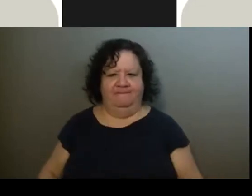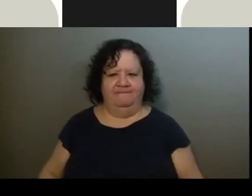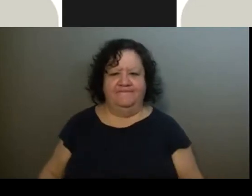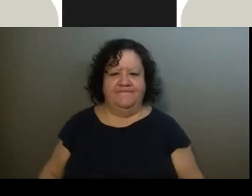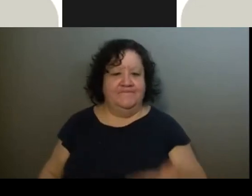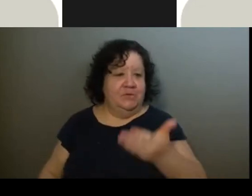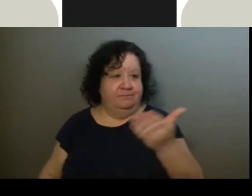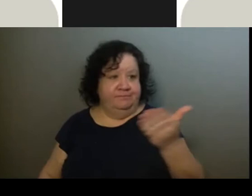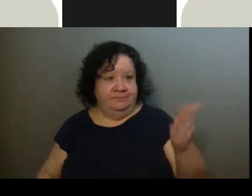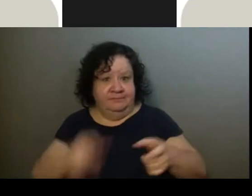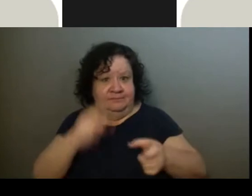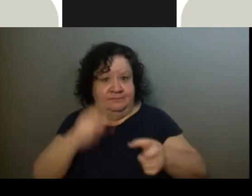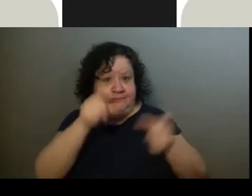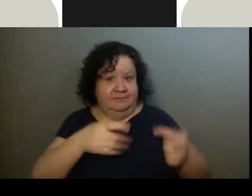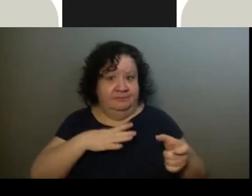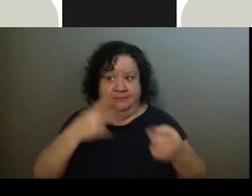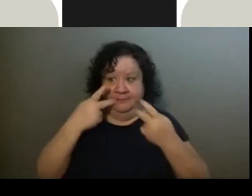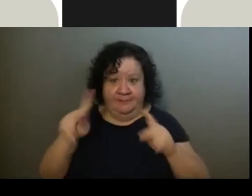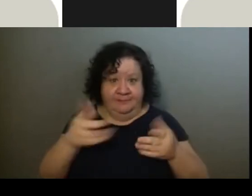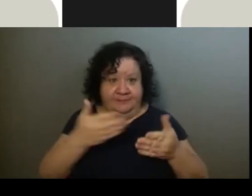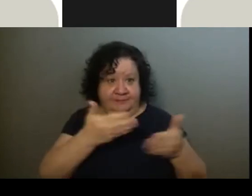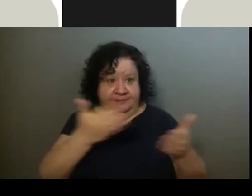here with us.